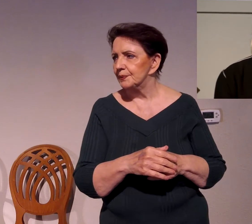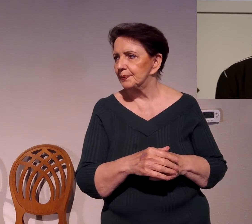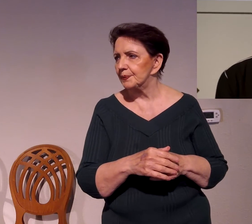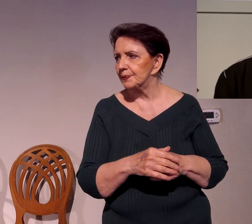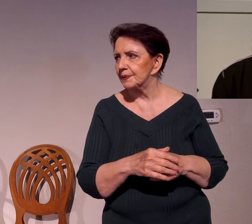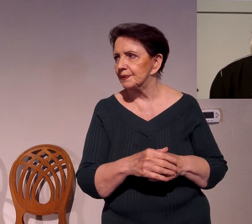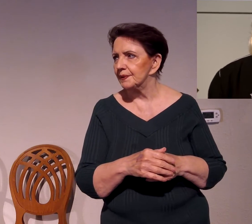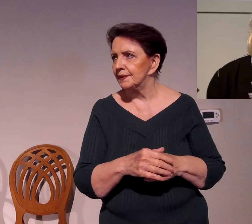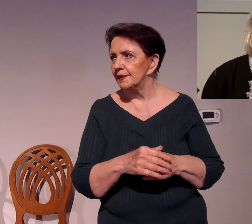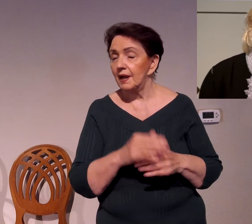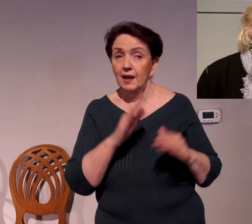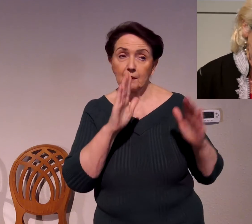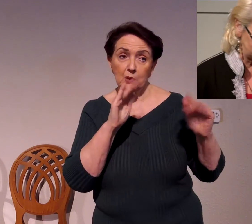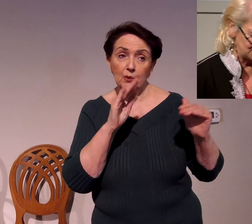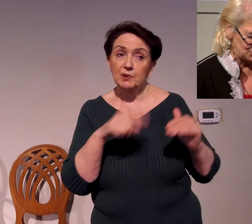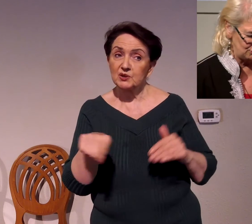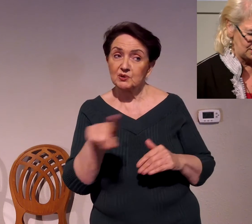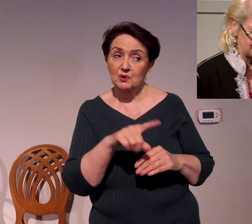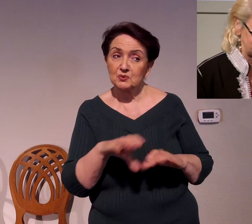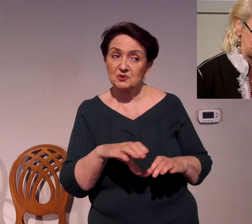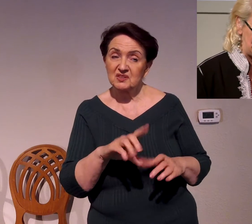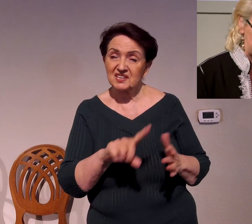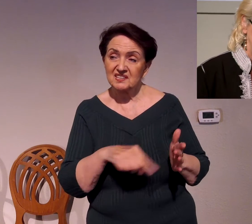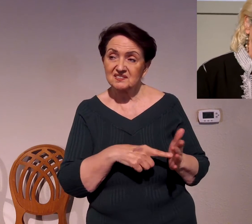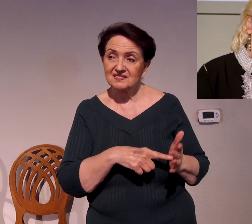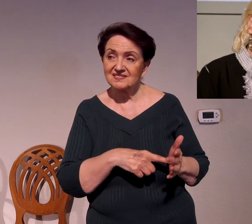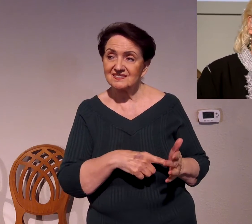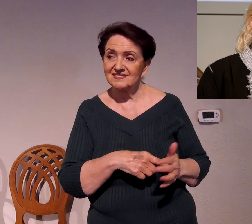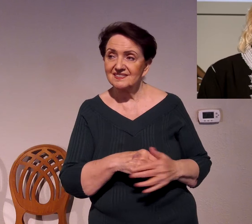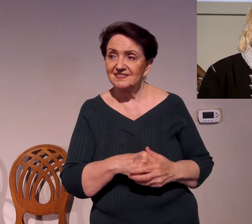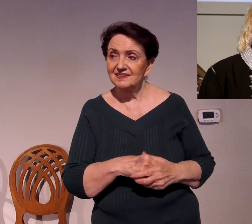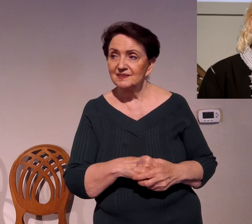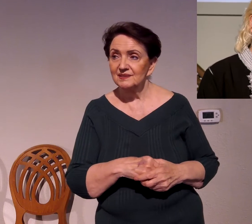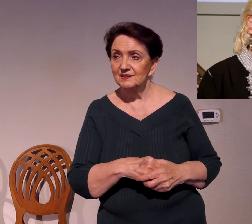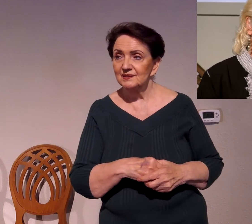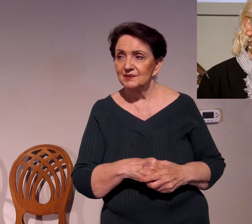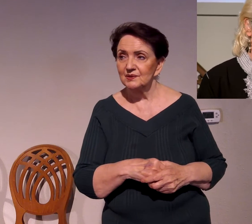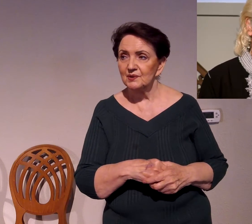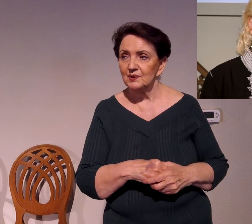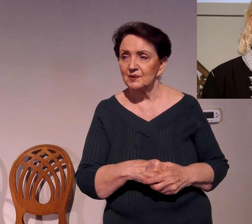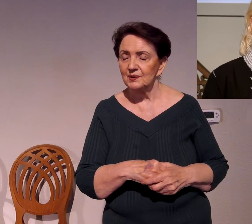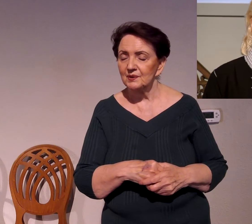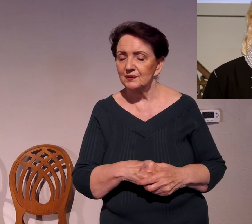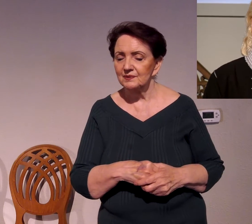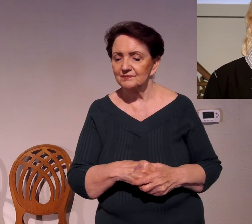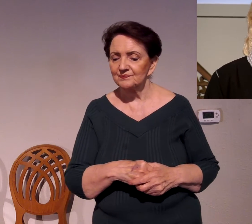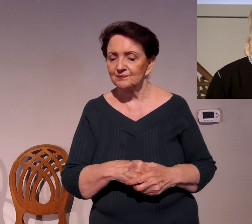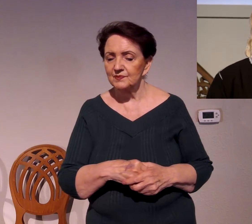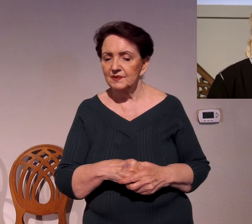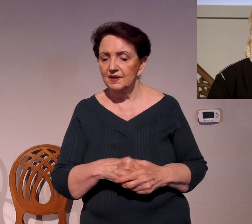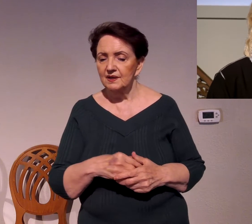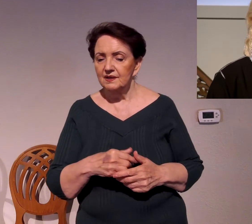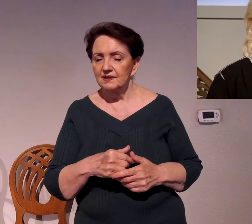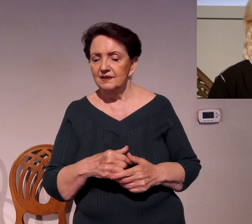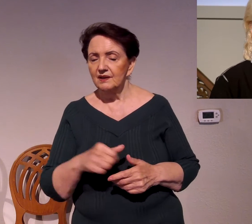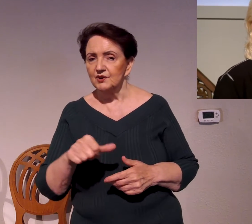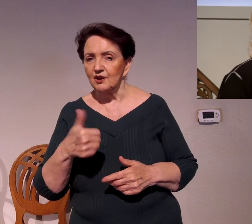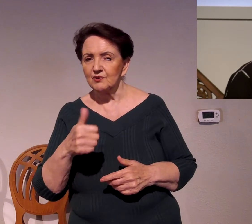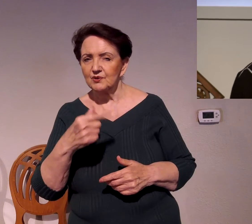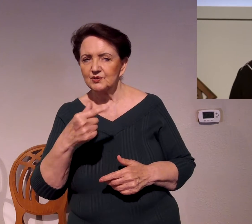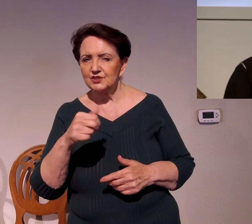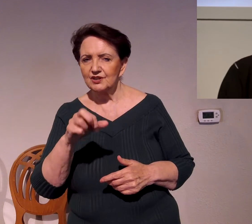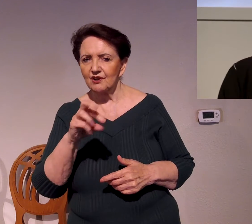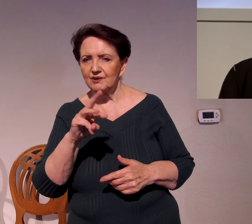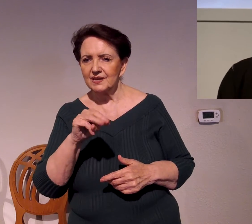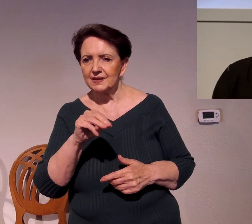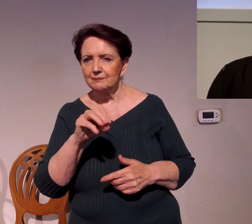I'm hoping that you don't do this, but some of us do this. One of the gremlins that comes along the way is